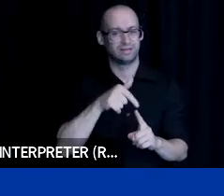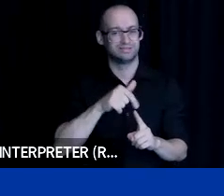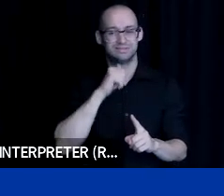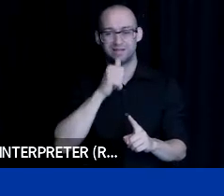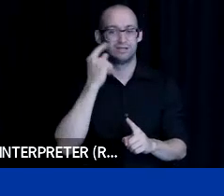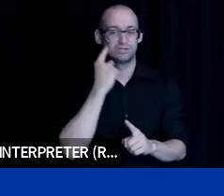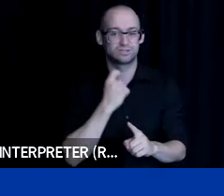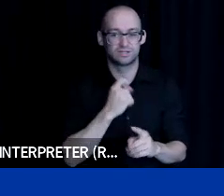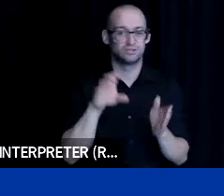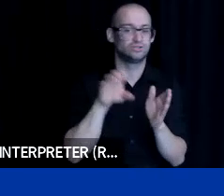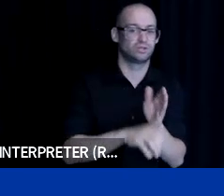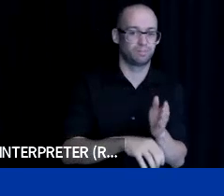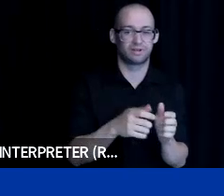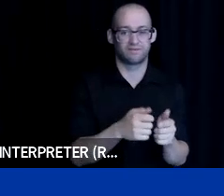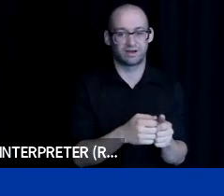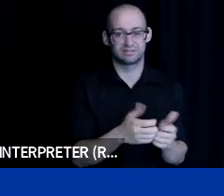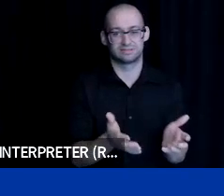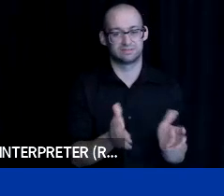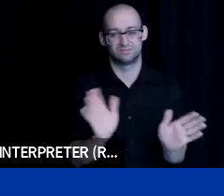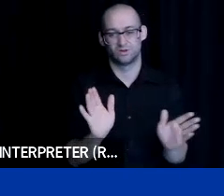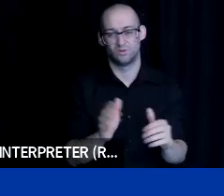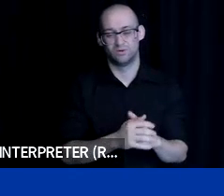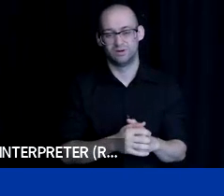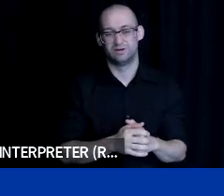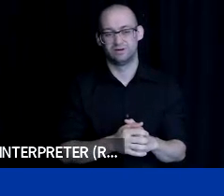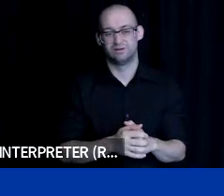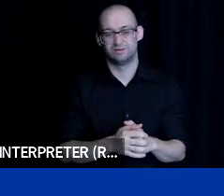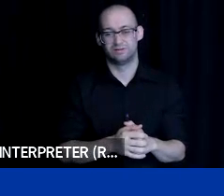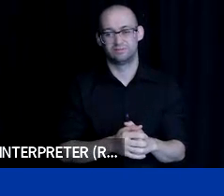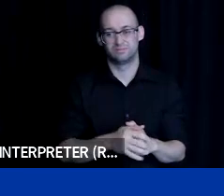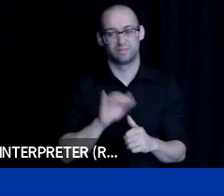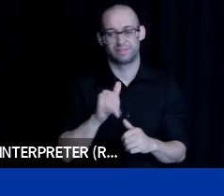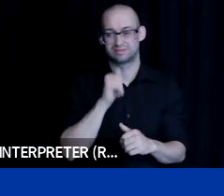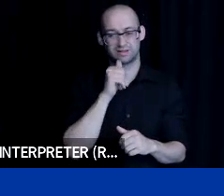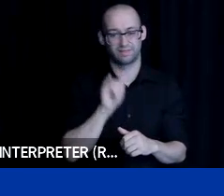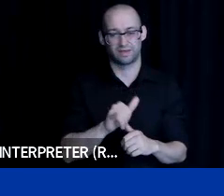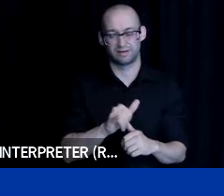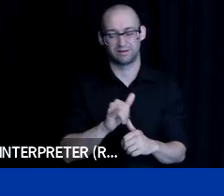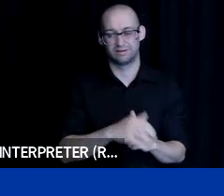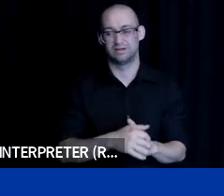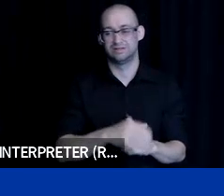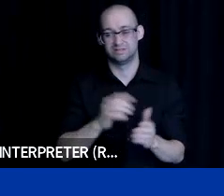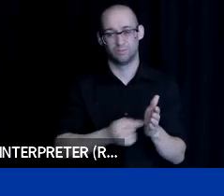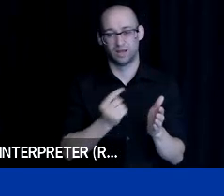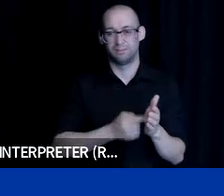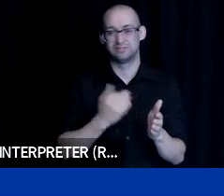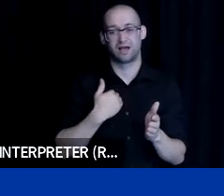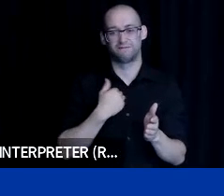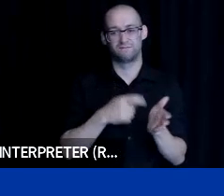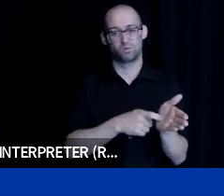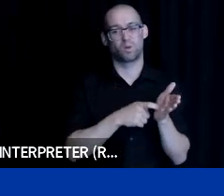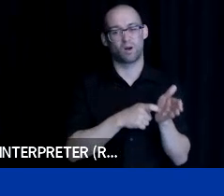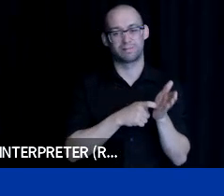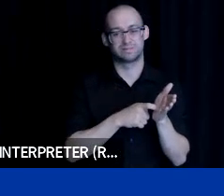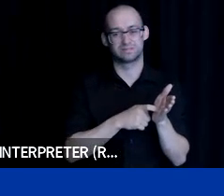expensive device that you can get in a big box store. Sometimes there are requirements that